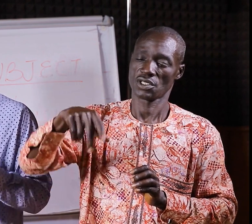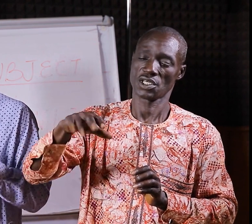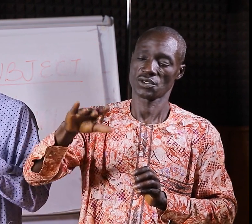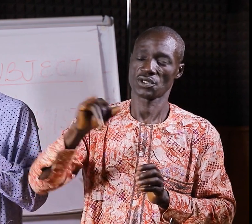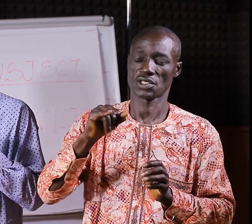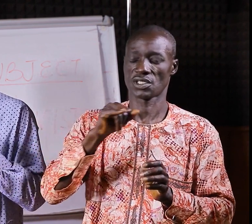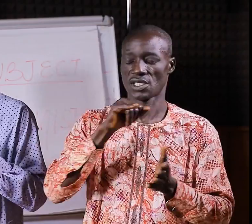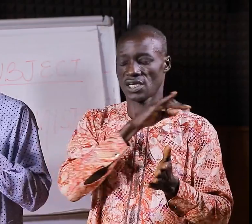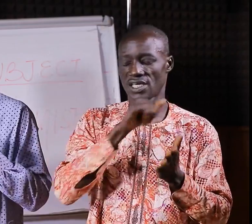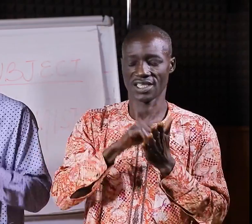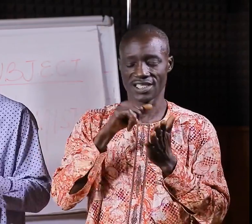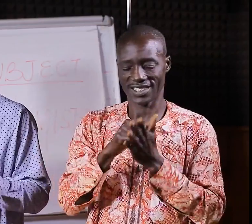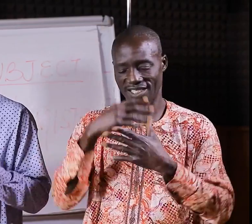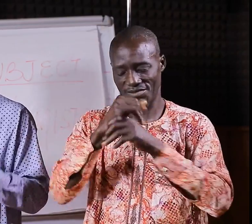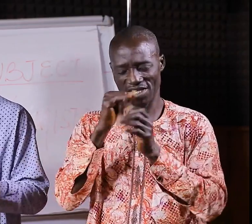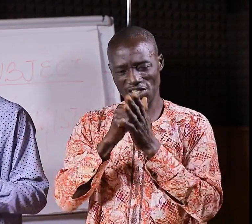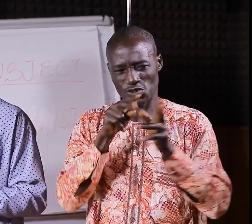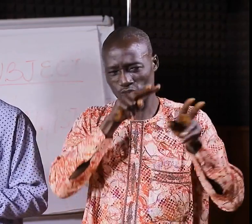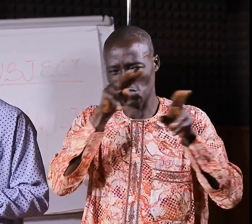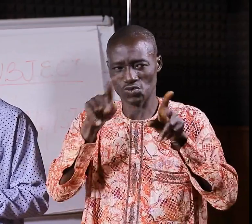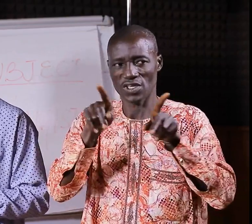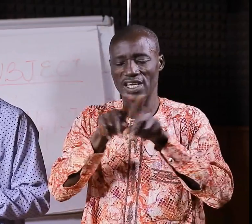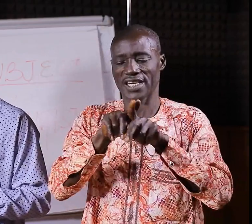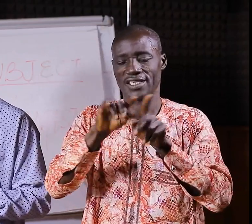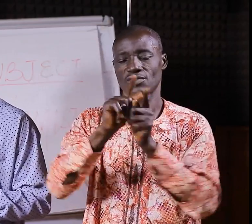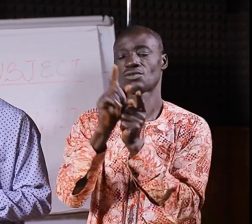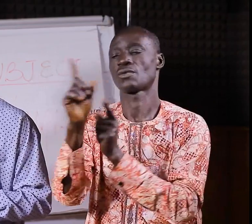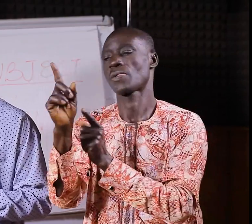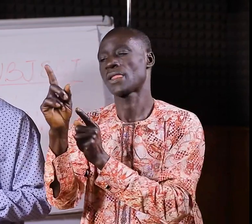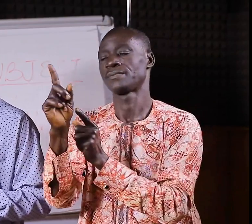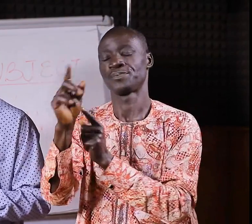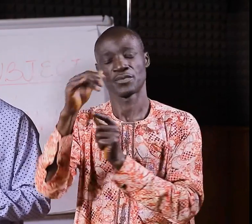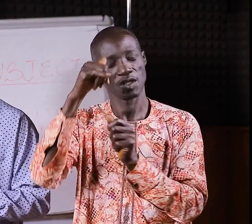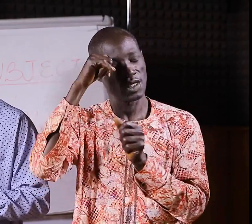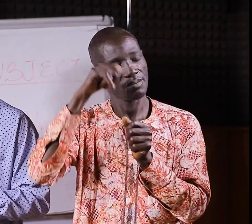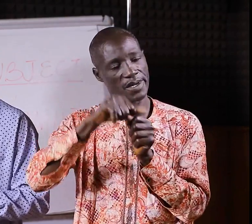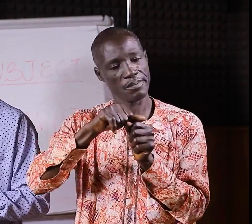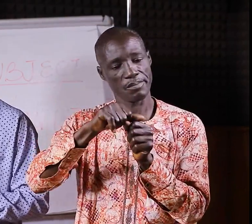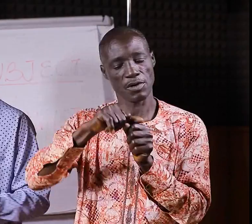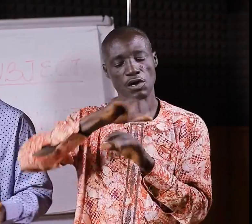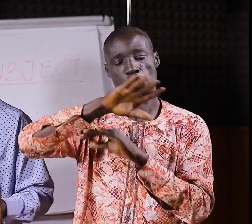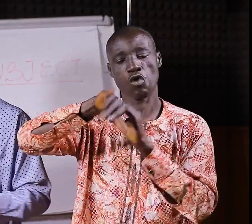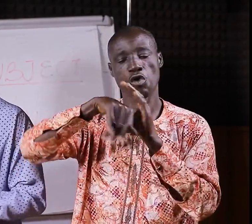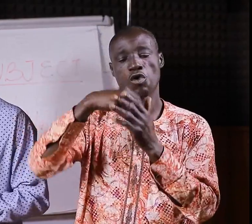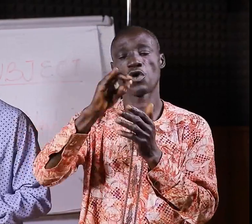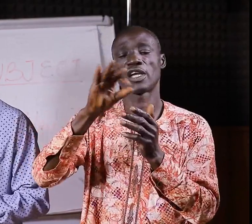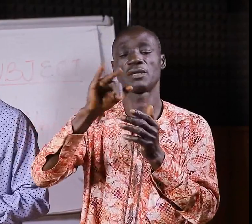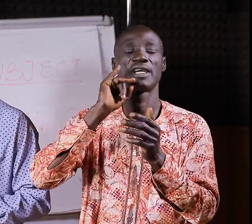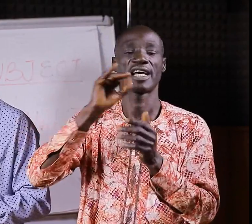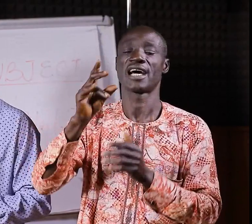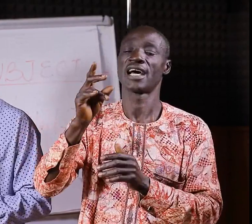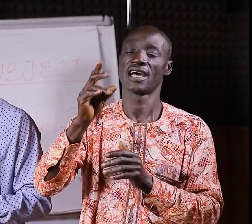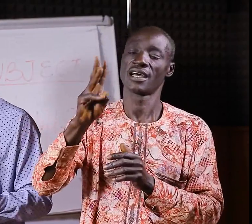it look like the elements in group 1. But remember, all the elements in group 1 are metals and hydrogen is not a